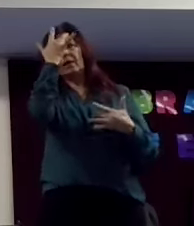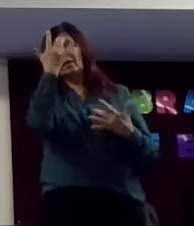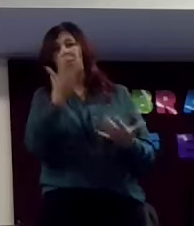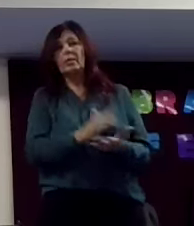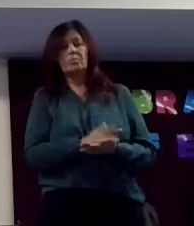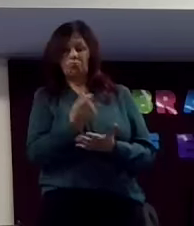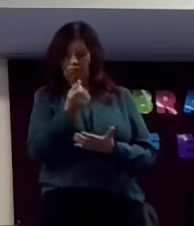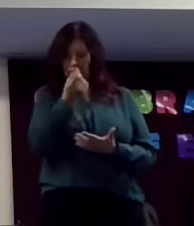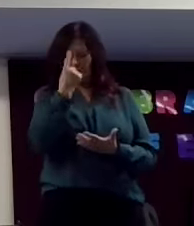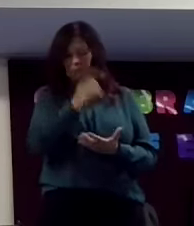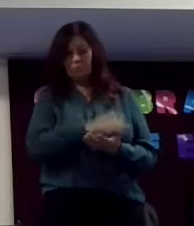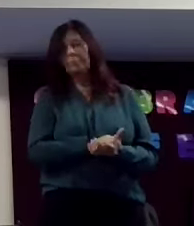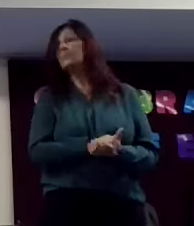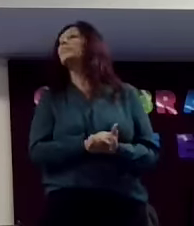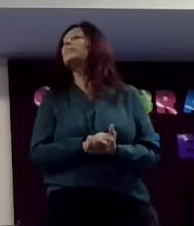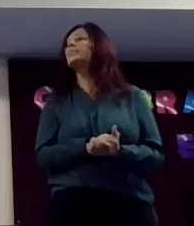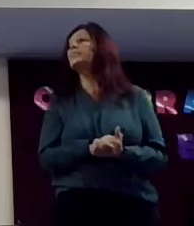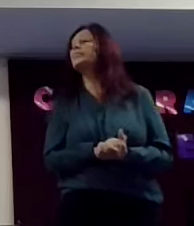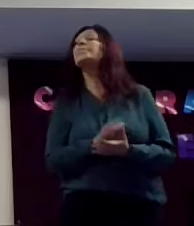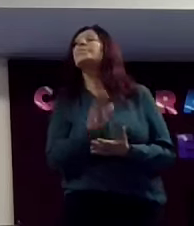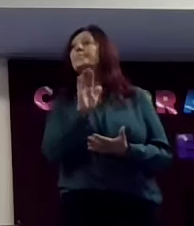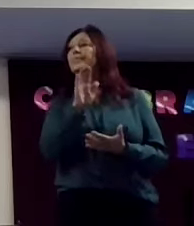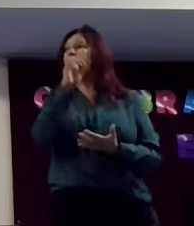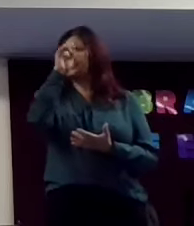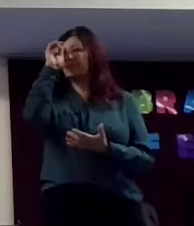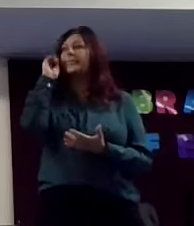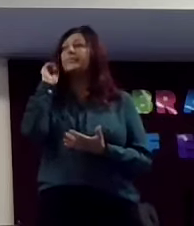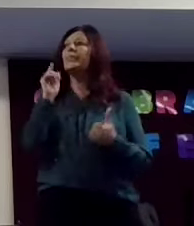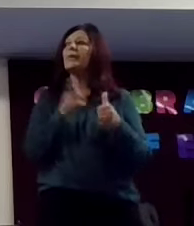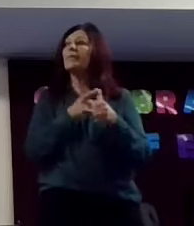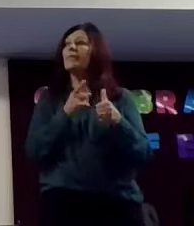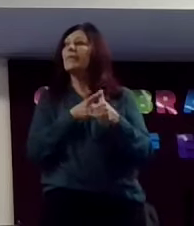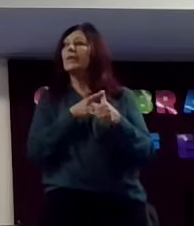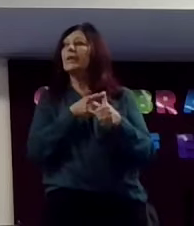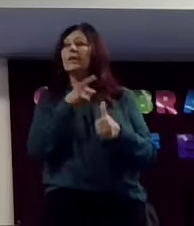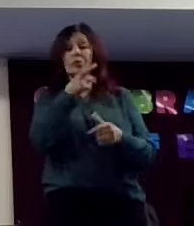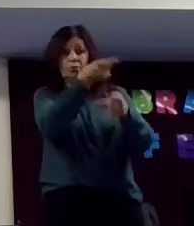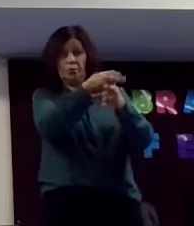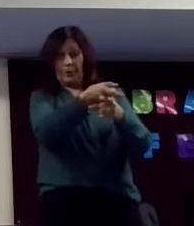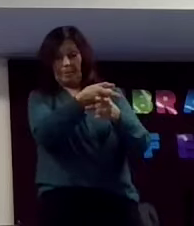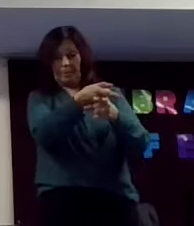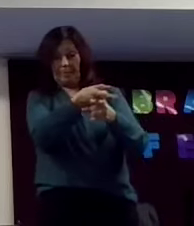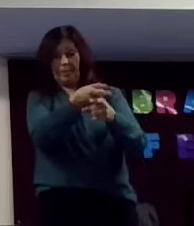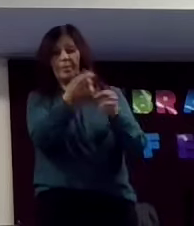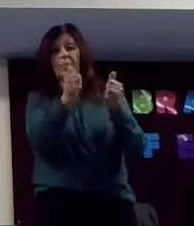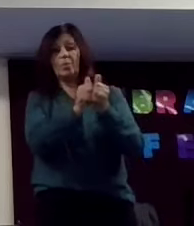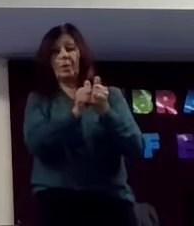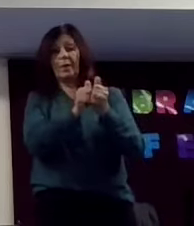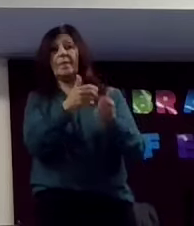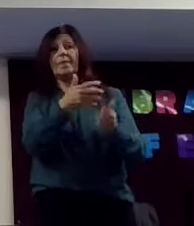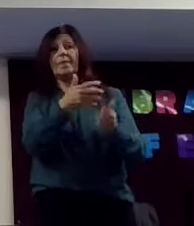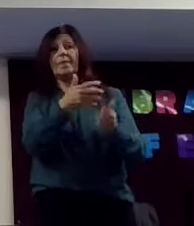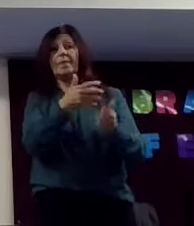illness? Understood. Yeah. So, first of all, you are absolutely correct with respect to the jails. And